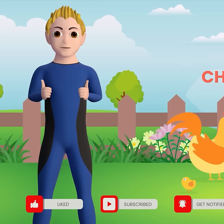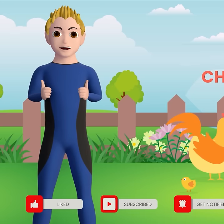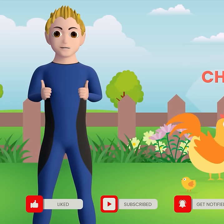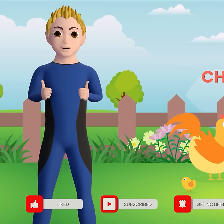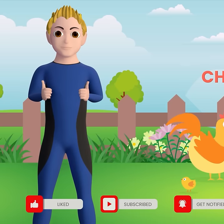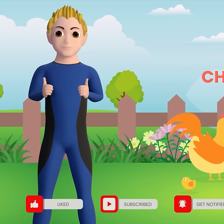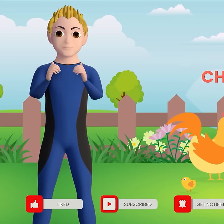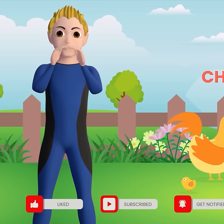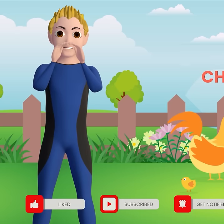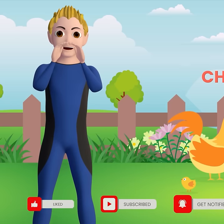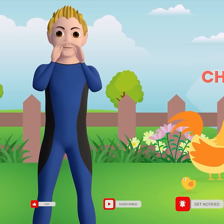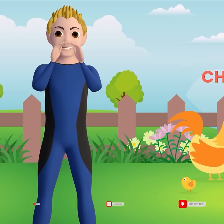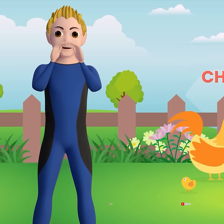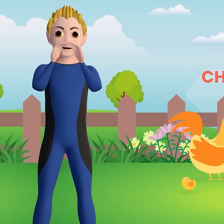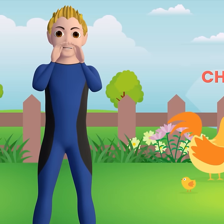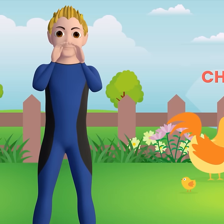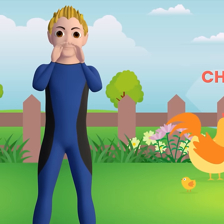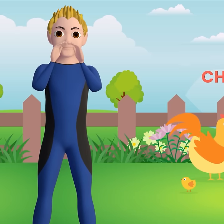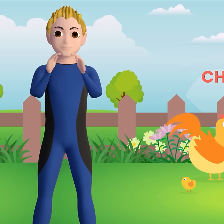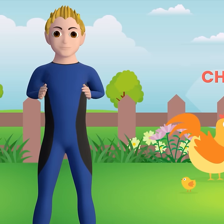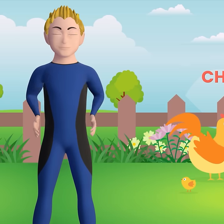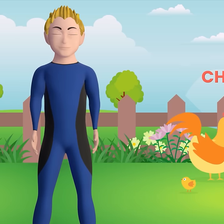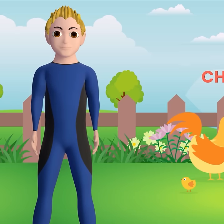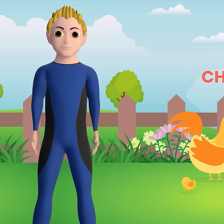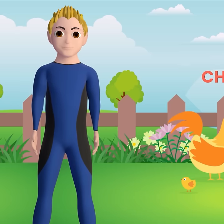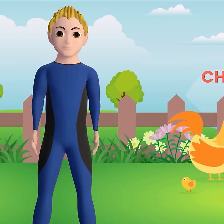correct. Cluck, cluck, cluck.